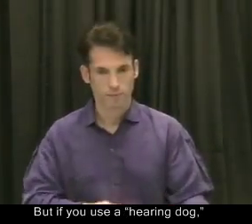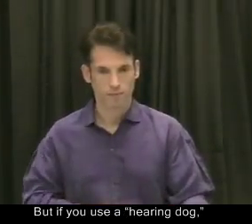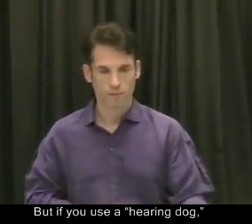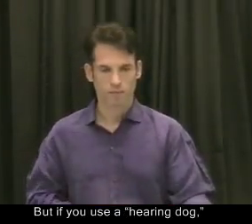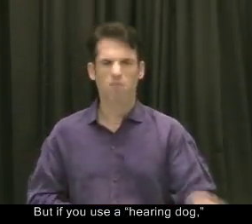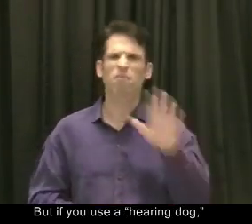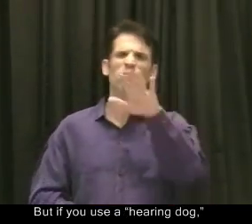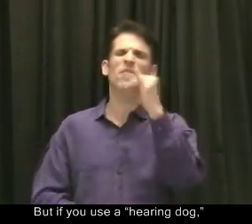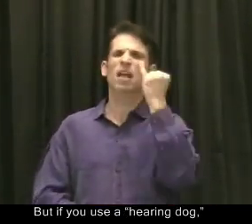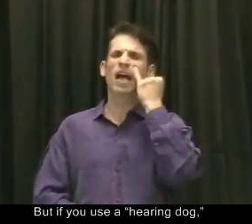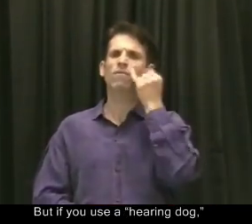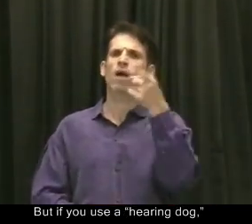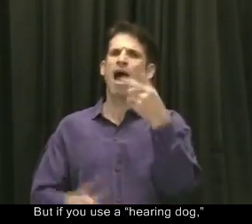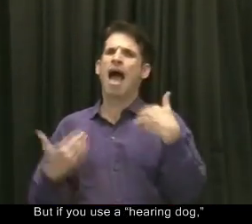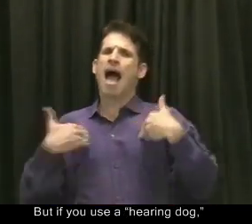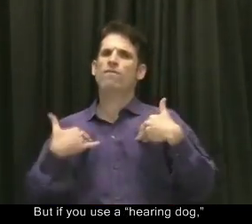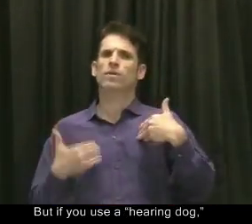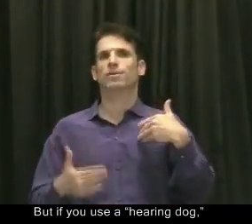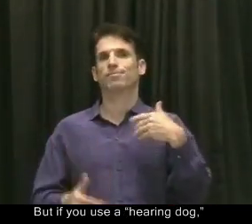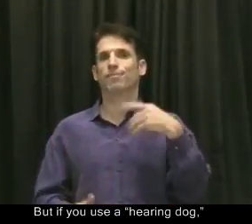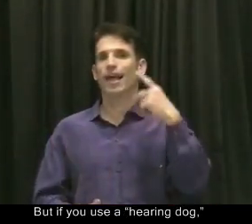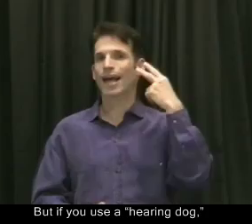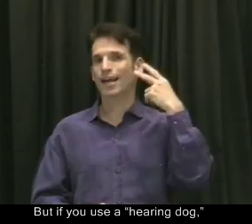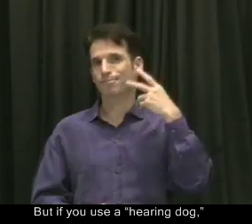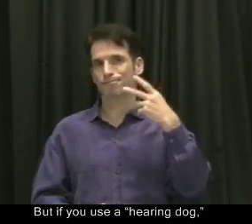But if you use a hearing dog,